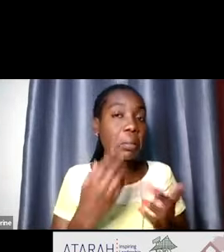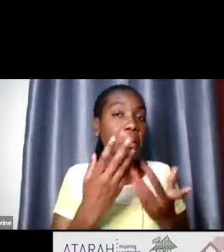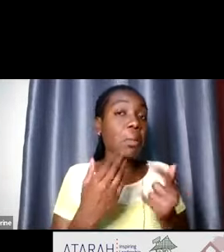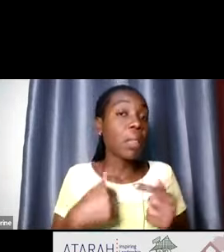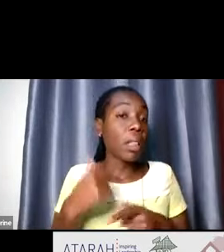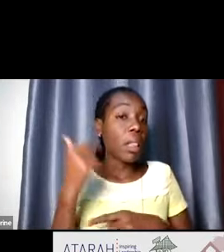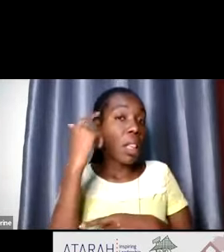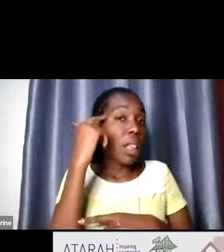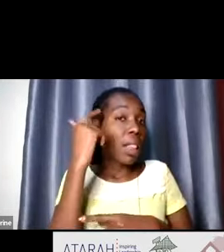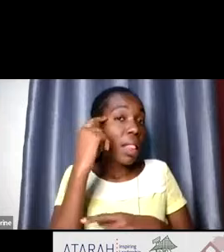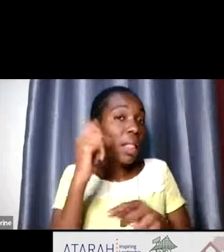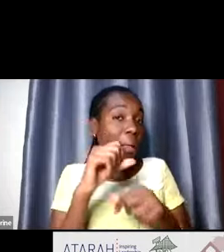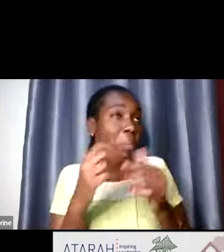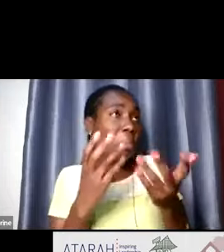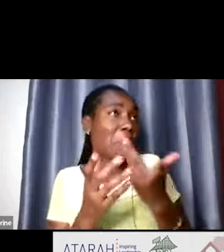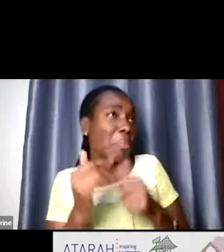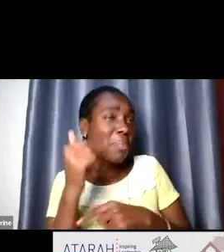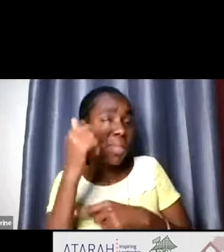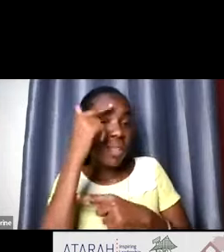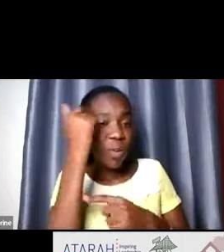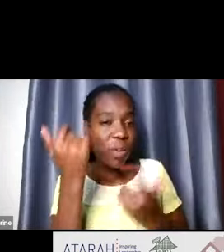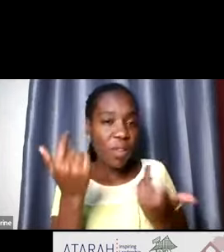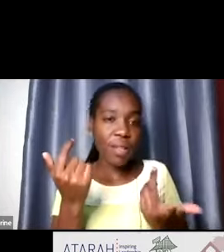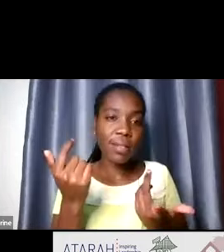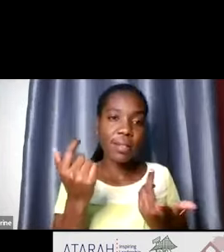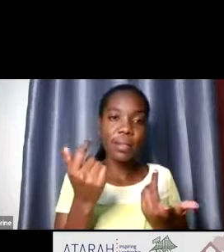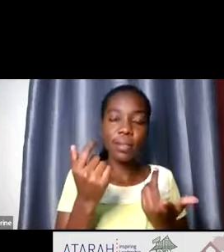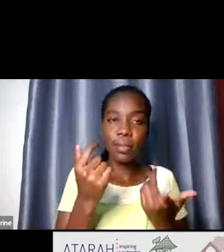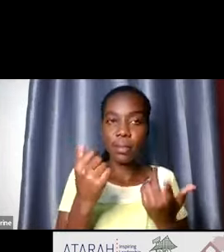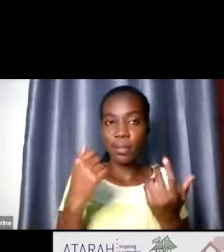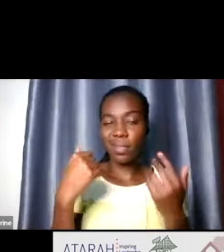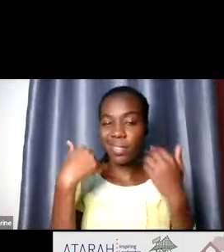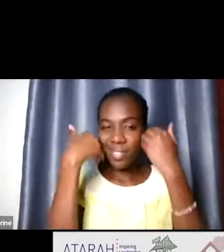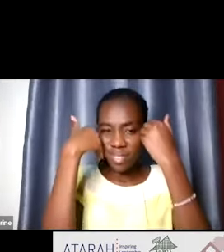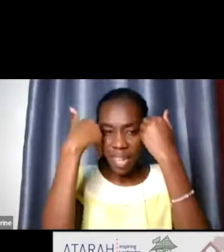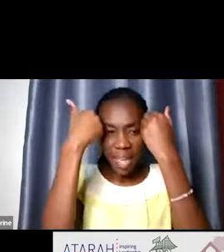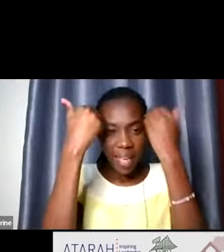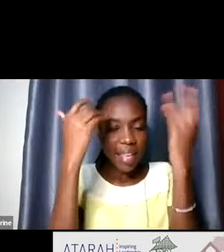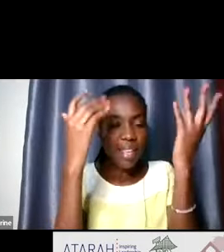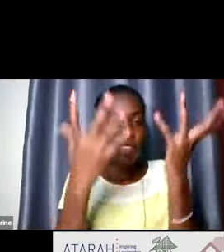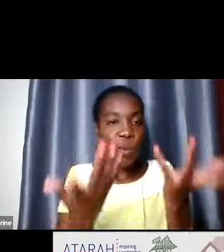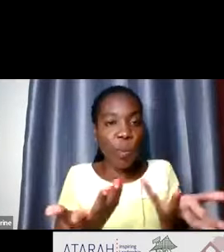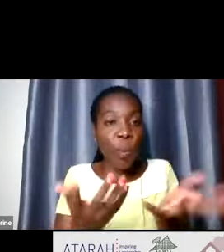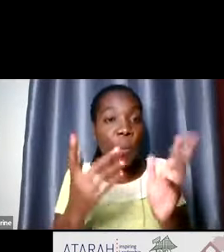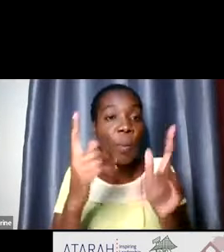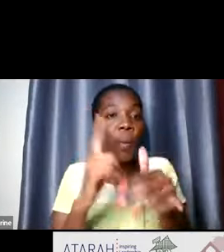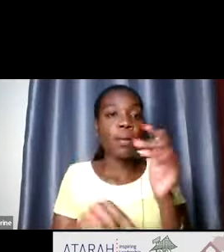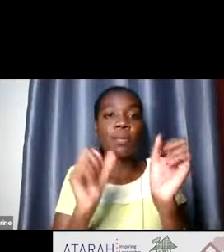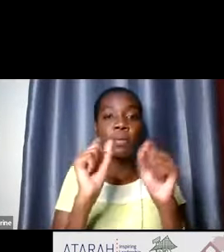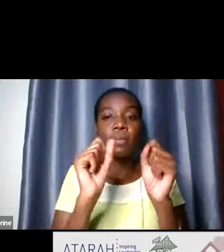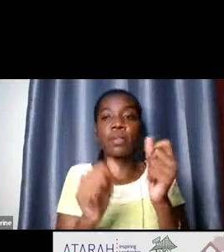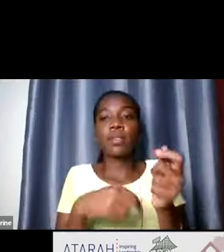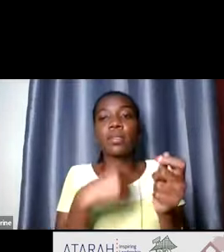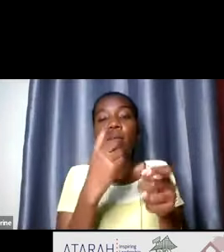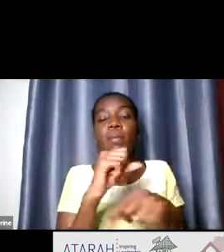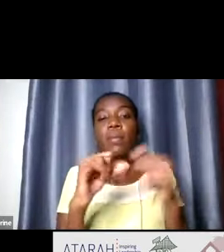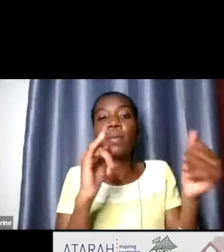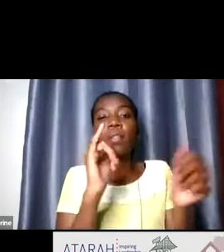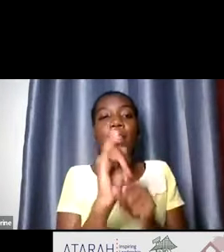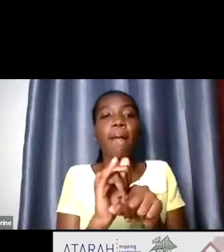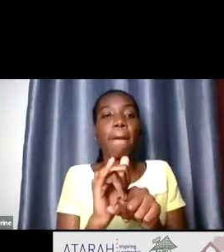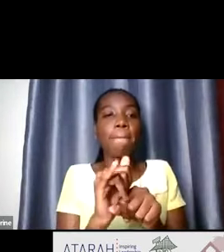that is because of either being depressed or so on. What can you say about that?